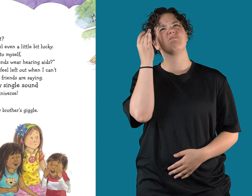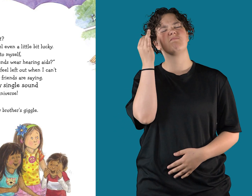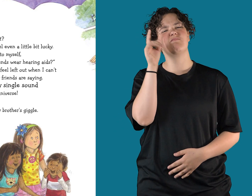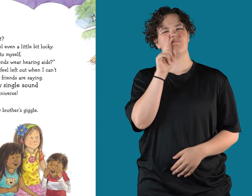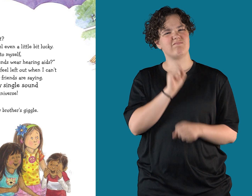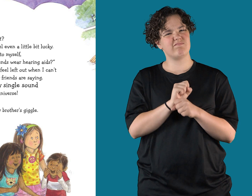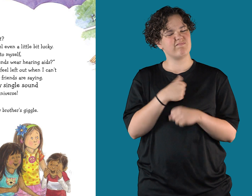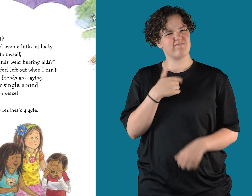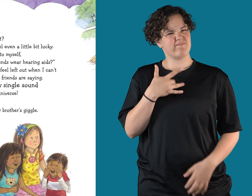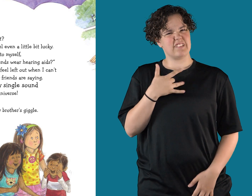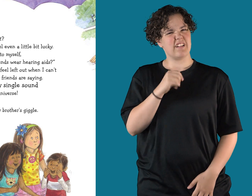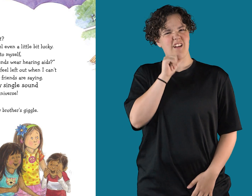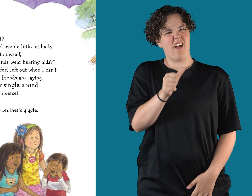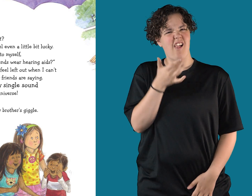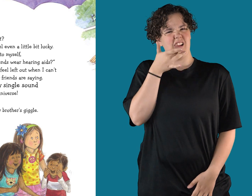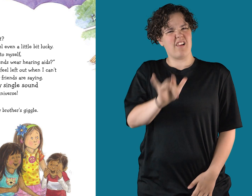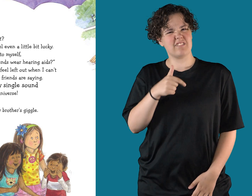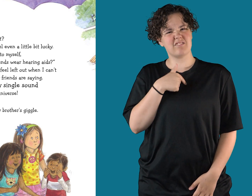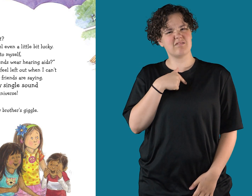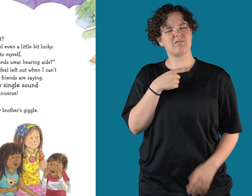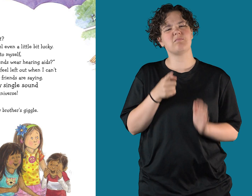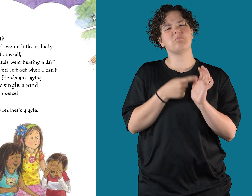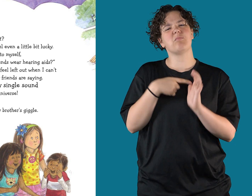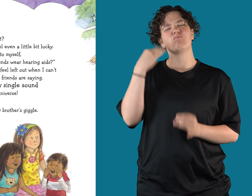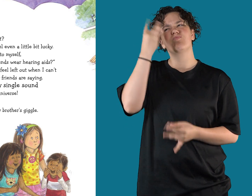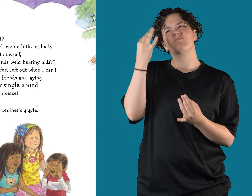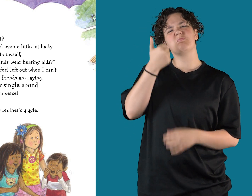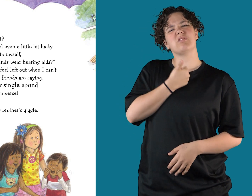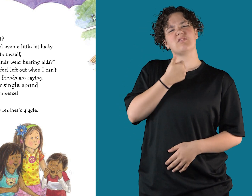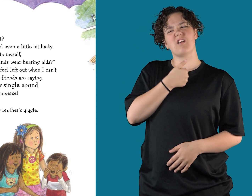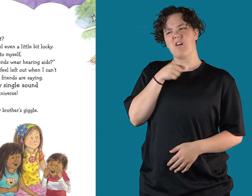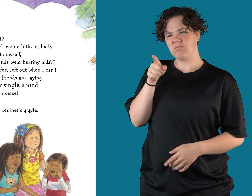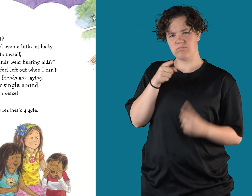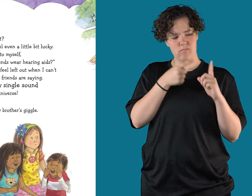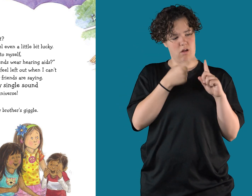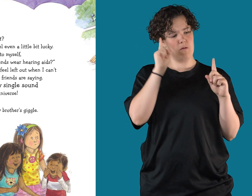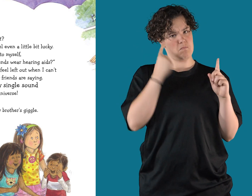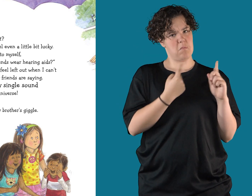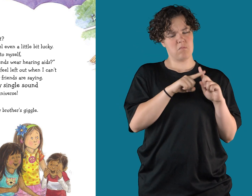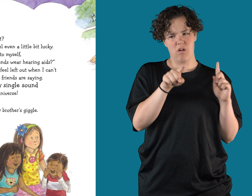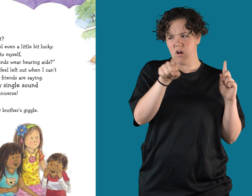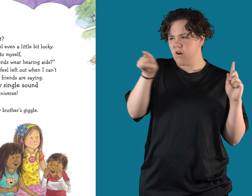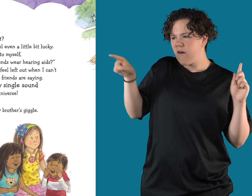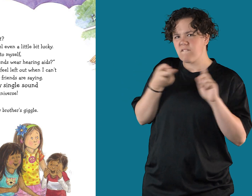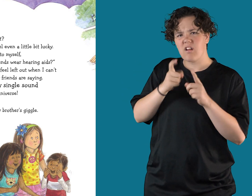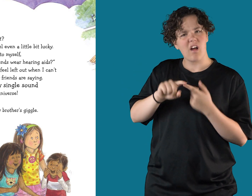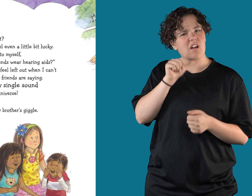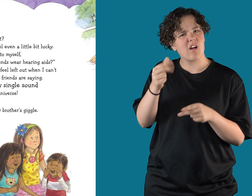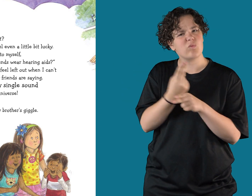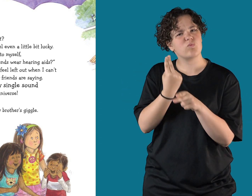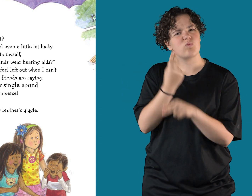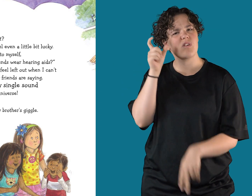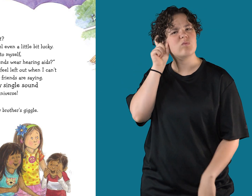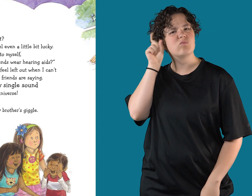But you know what? Some days I don't feel even a little bit lucky. Some days I think to myself, why don't